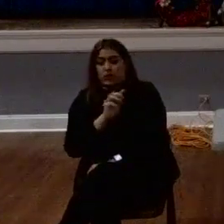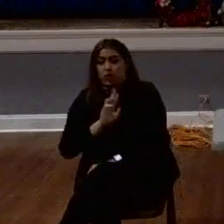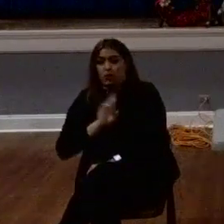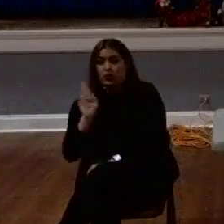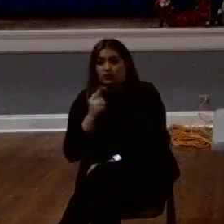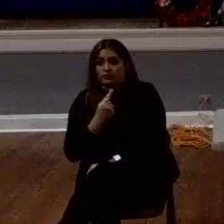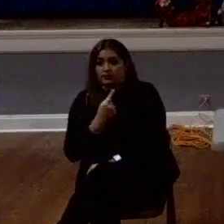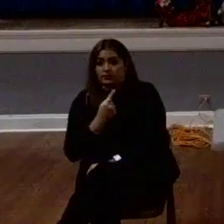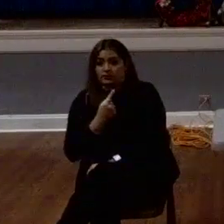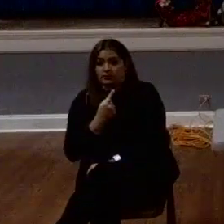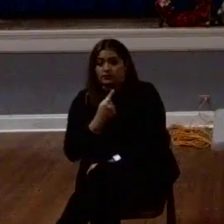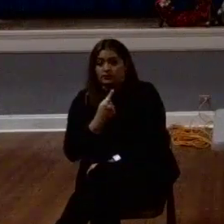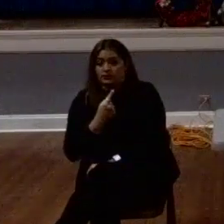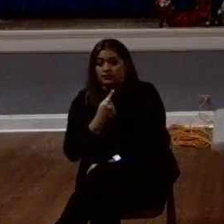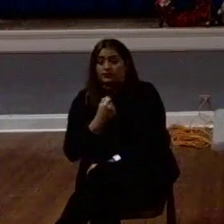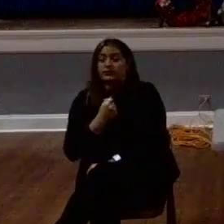Yeah.